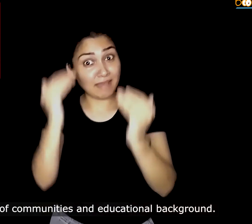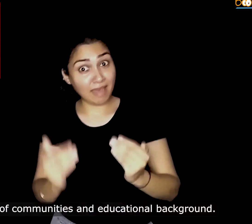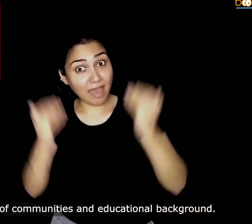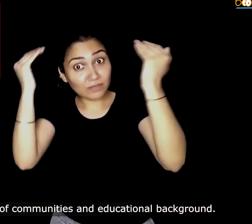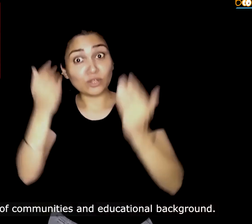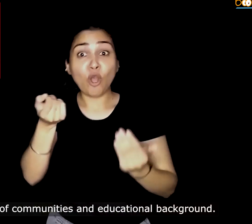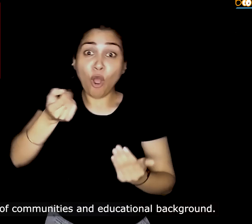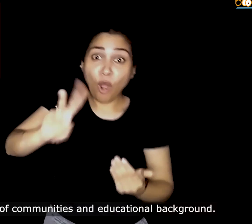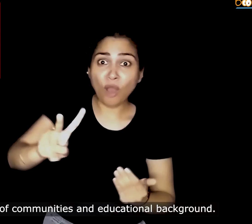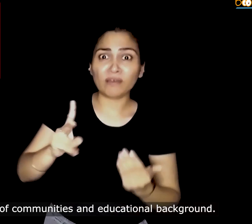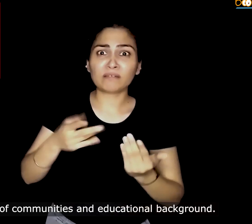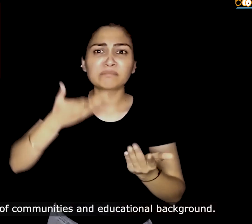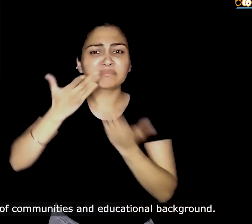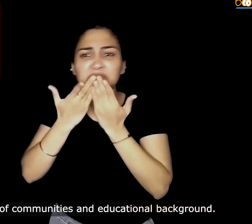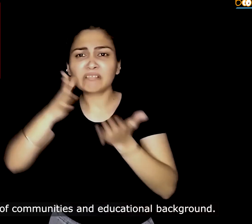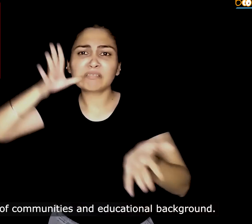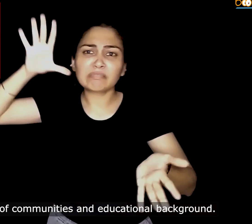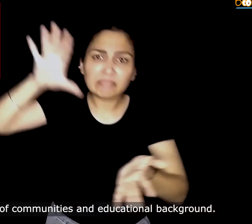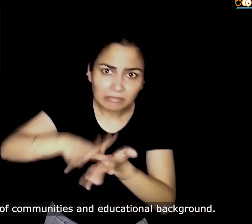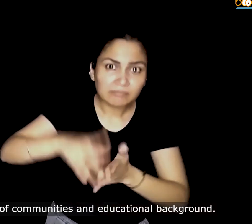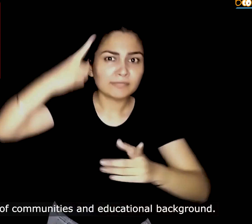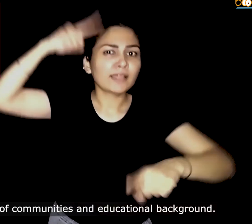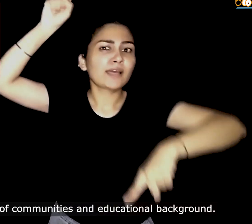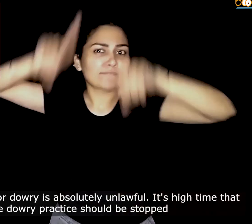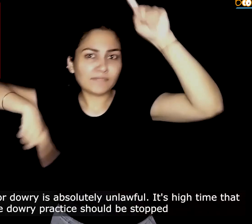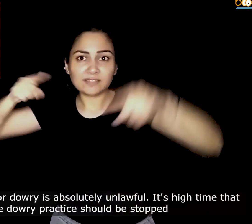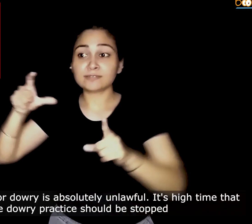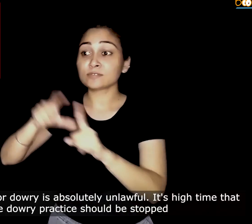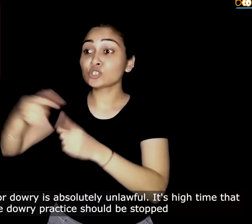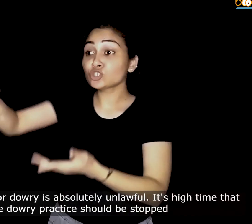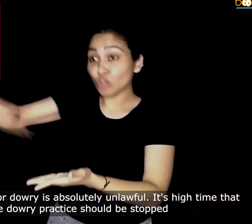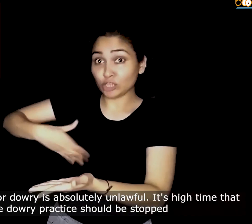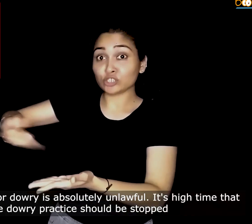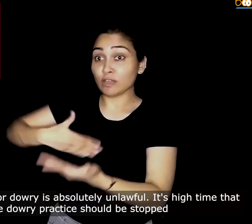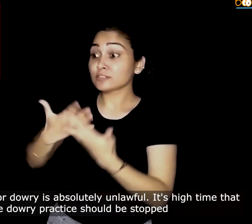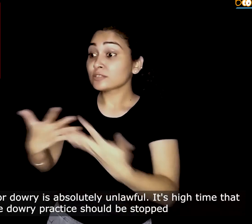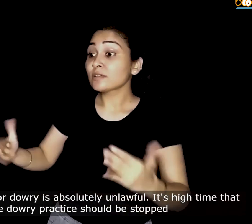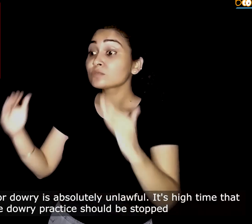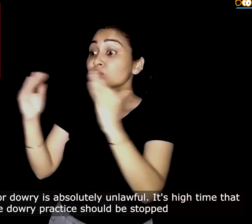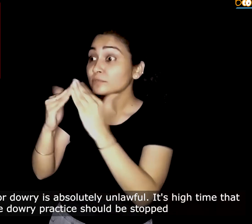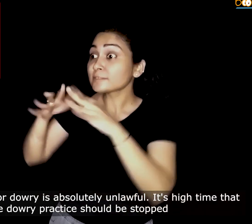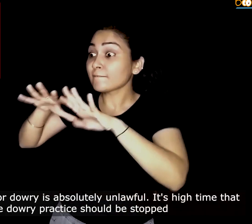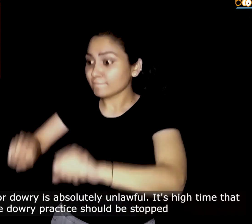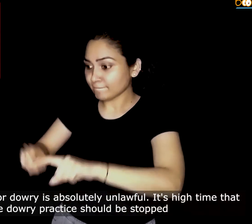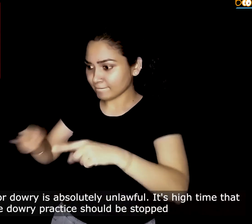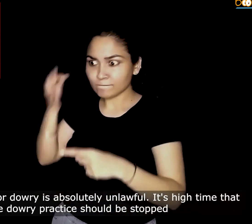and educational background being harassed for dowry is absolutely